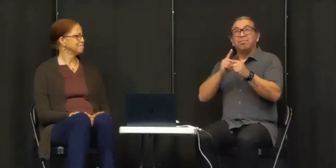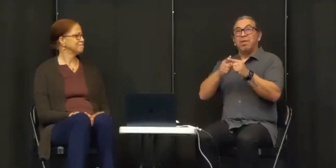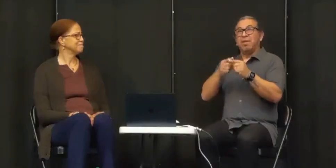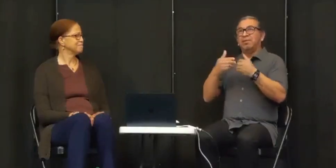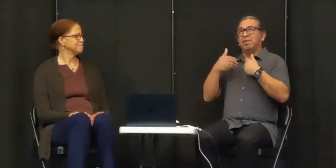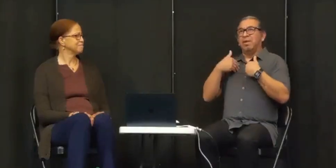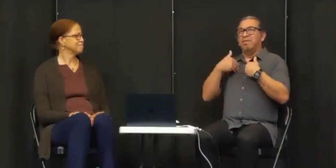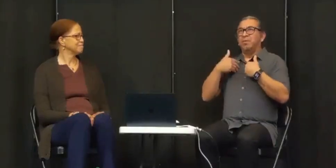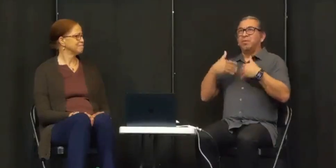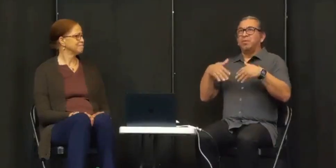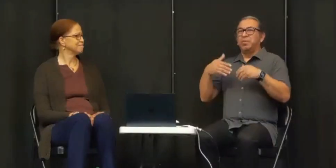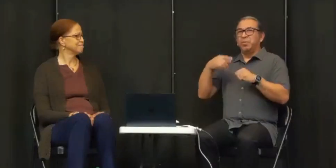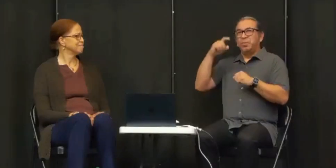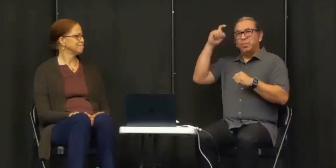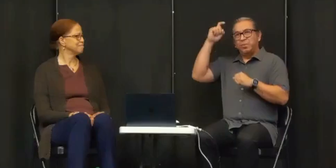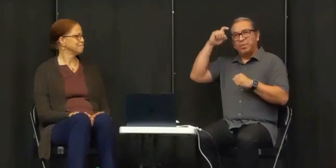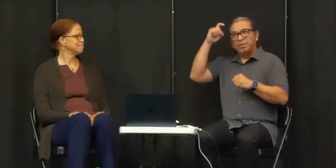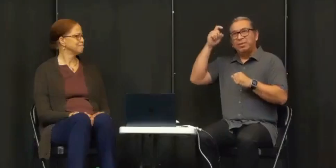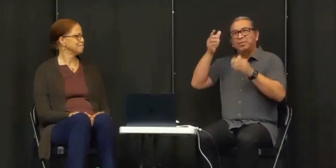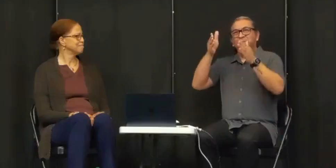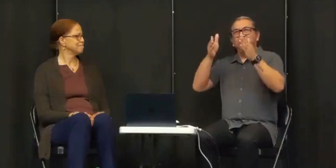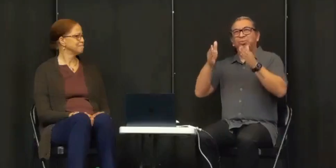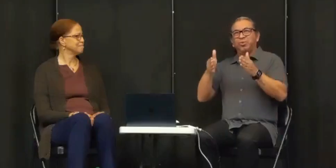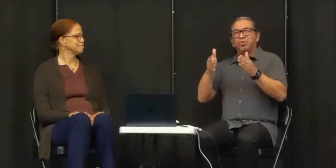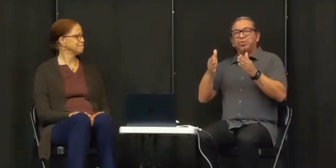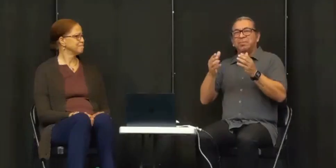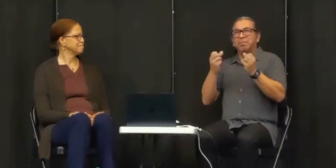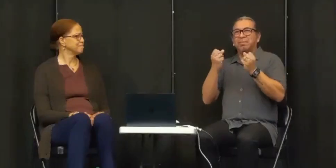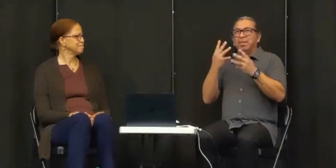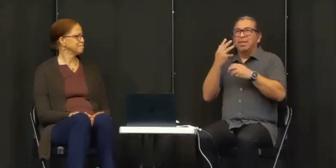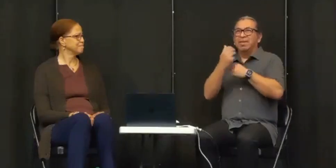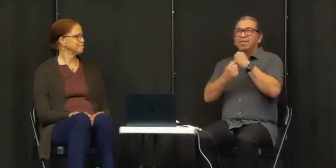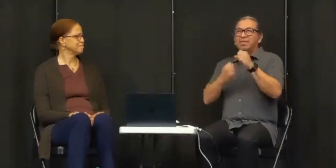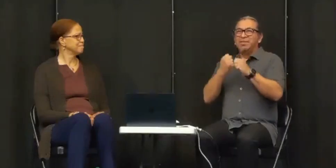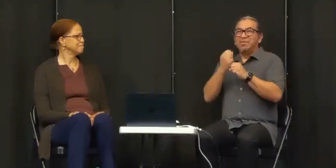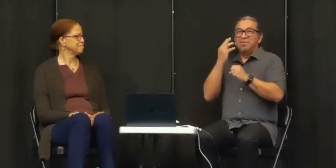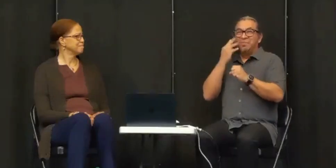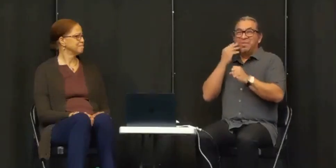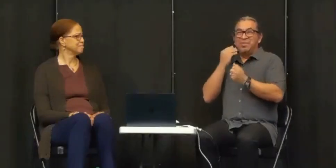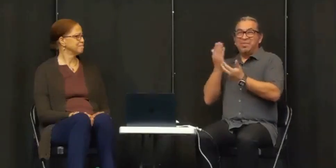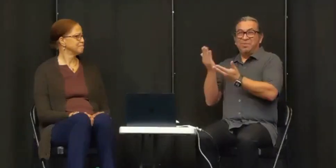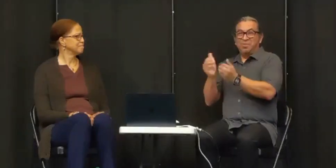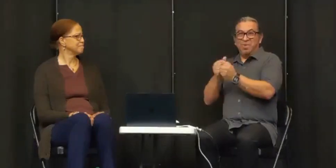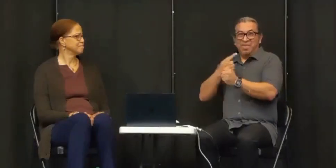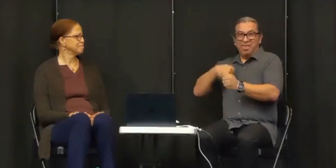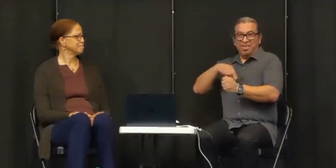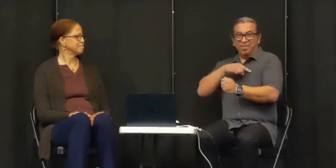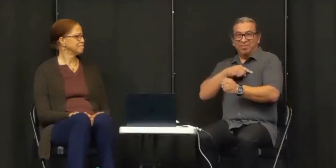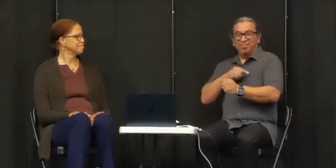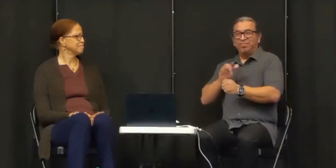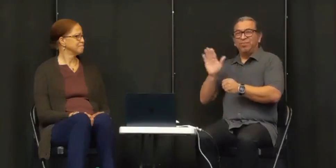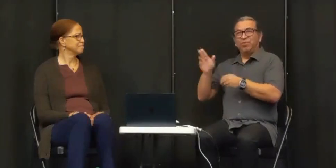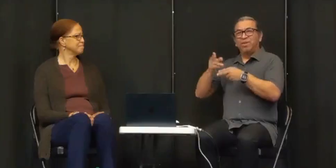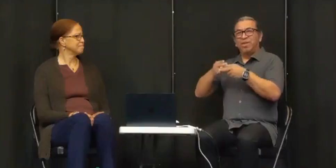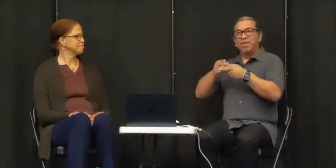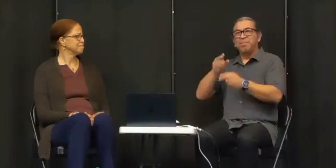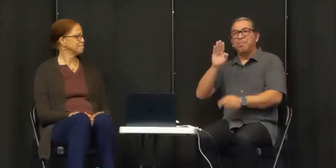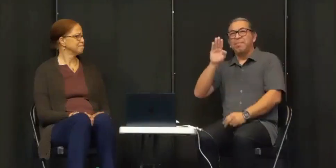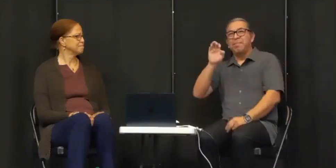Discuss dinner table syndrome. Plus, we have a wise person with many years of experience with